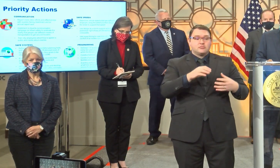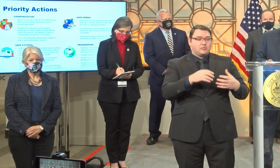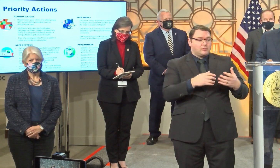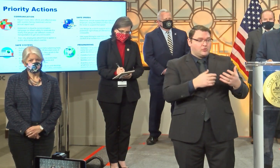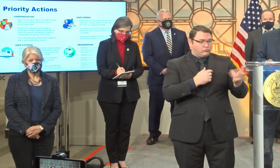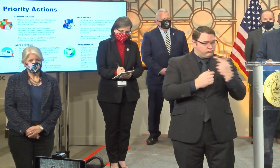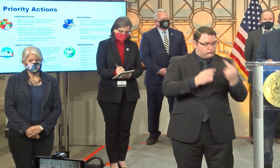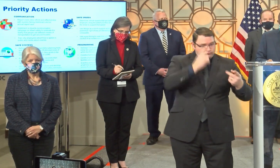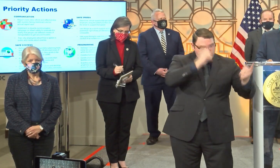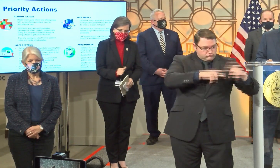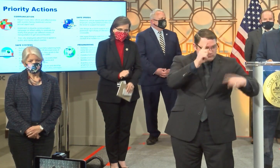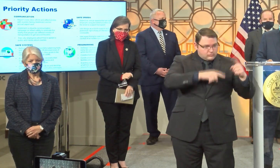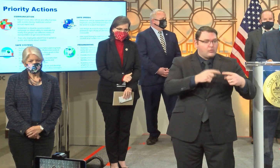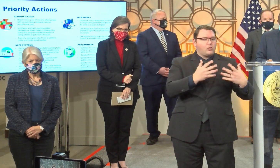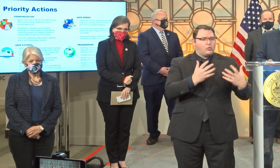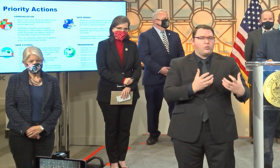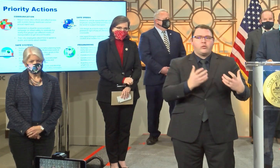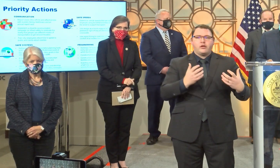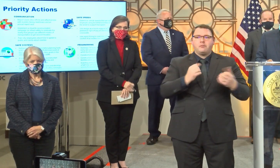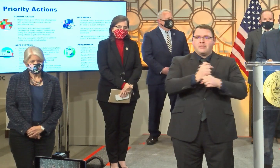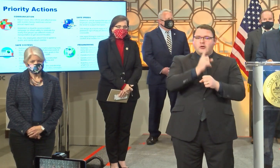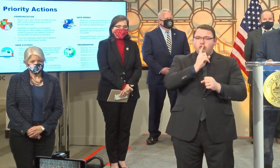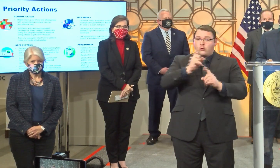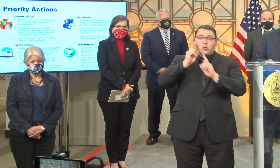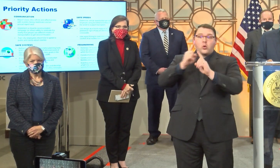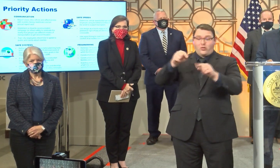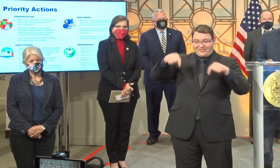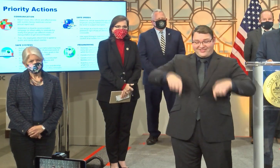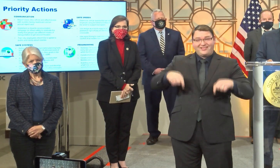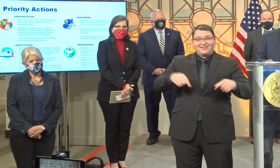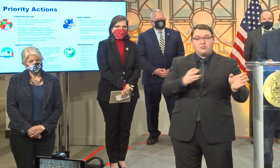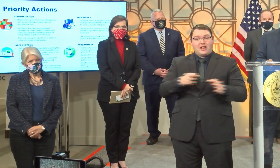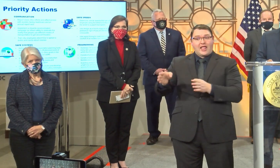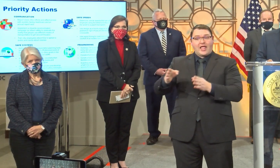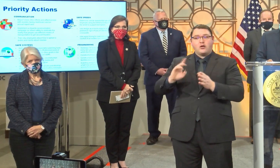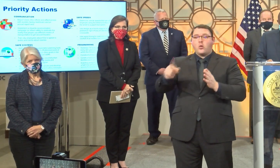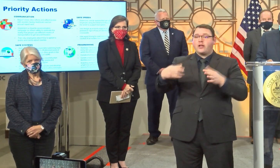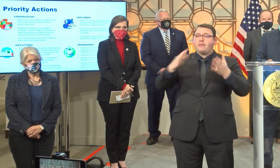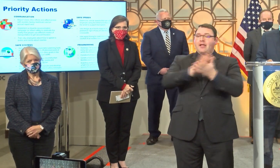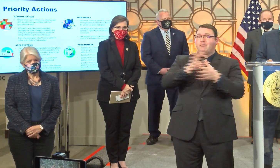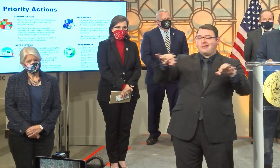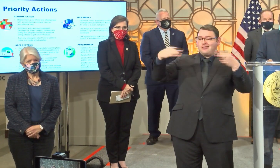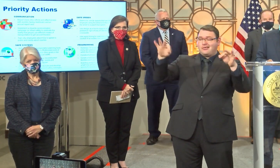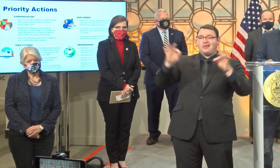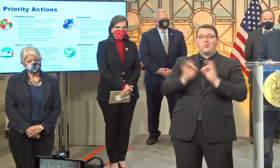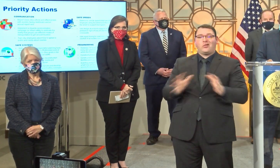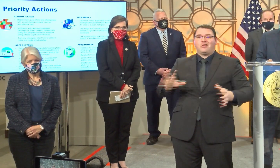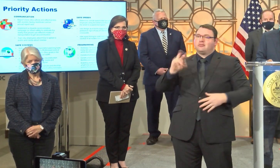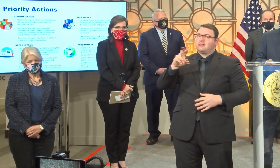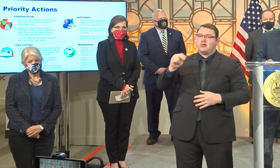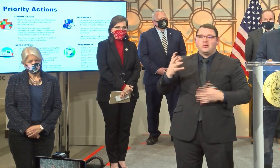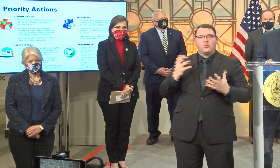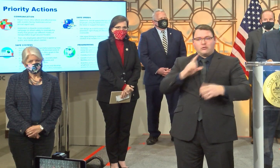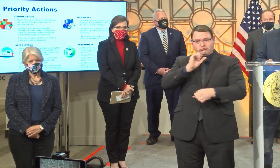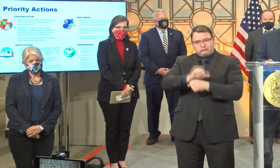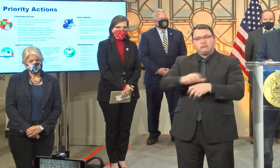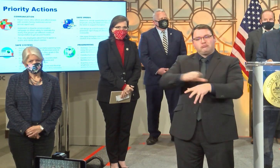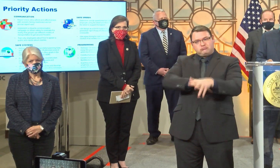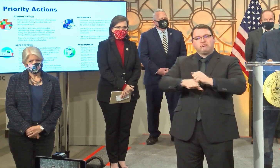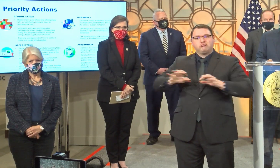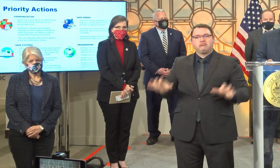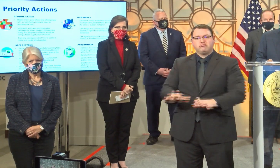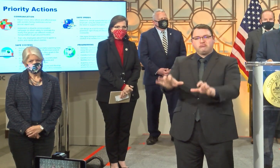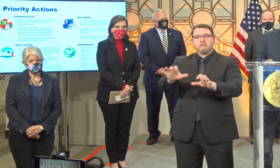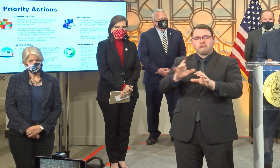document, but that it delivers transformational change to our streets, ensuring safety for everyone. The city believes in safe